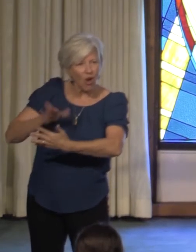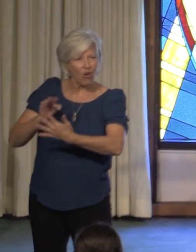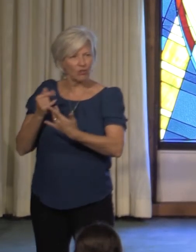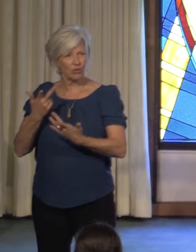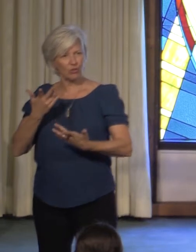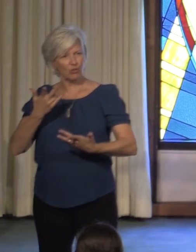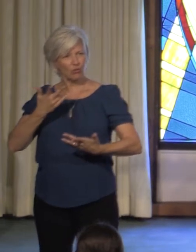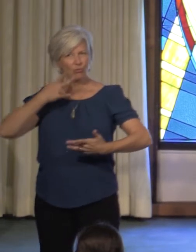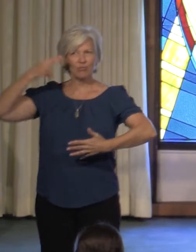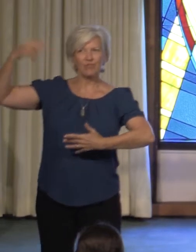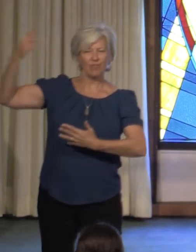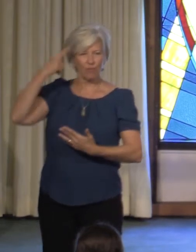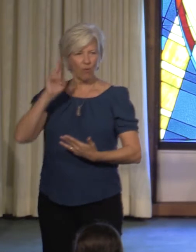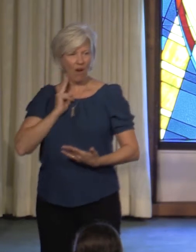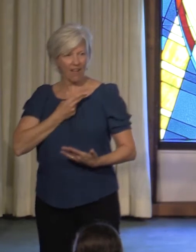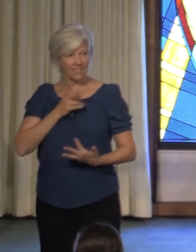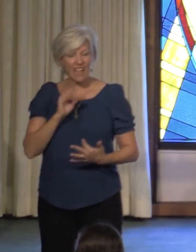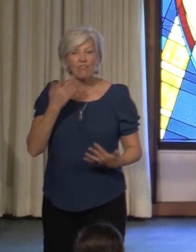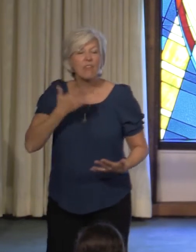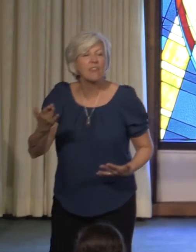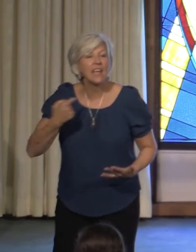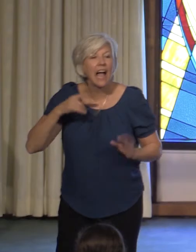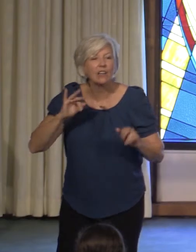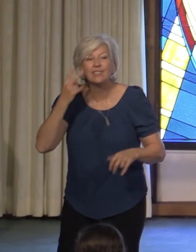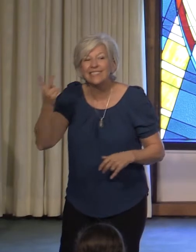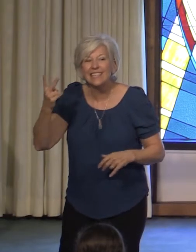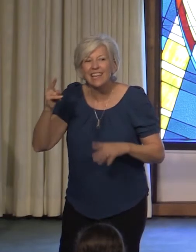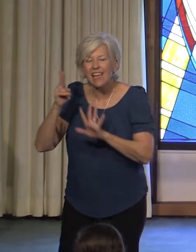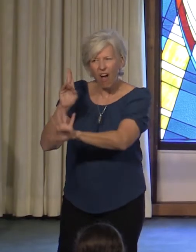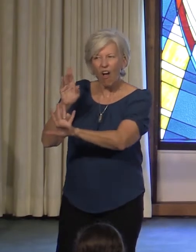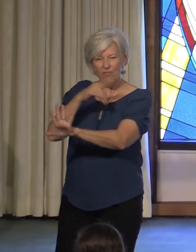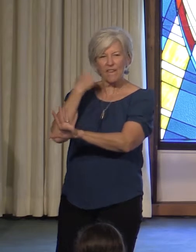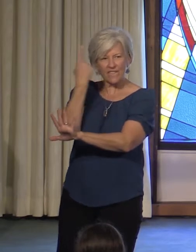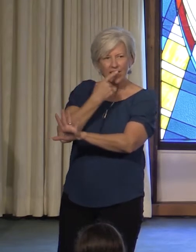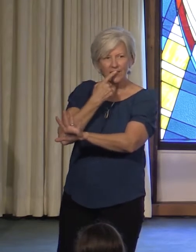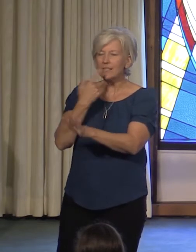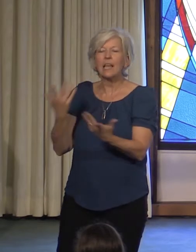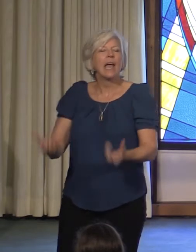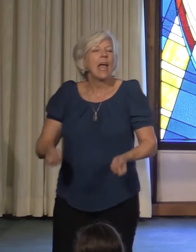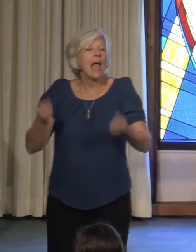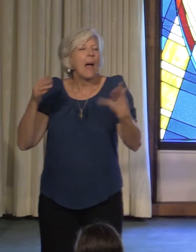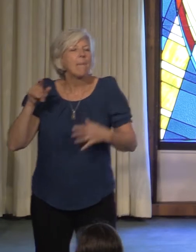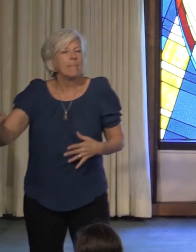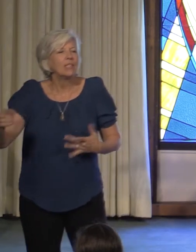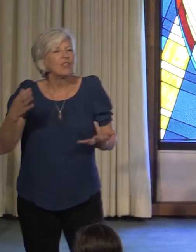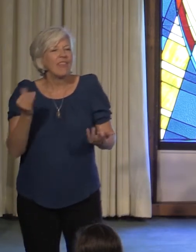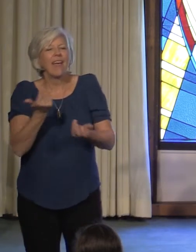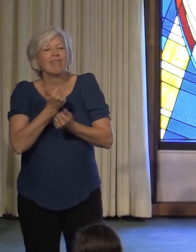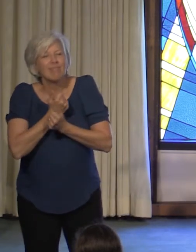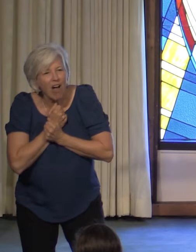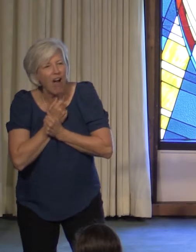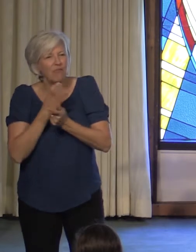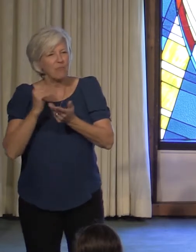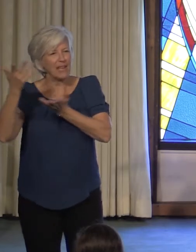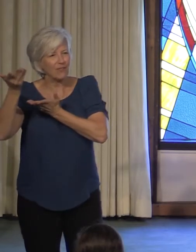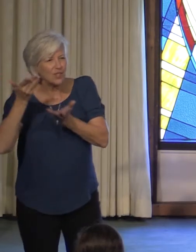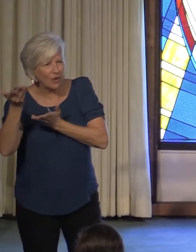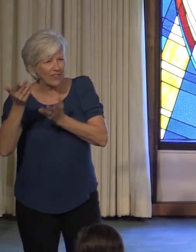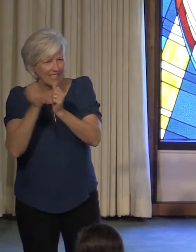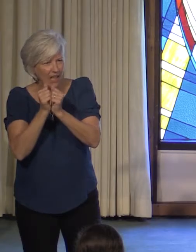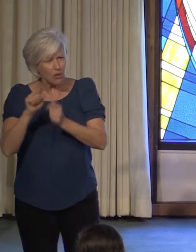see on every one of their faces was how much they loved being of service together. You could really see